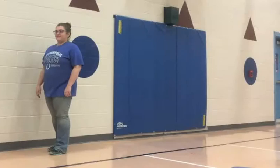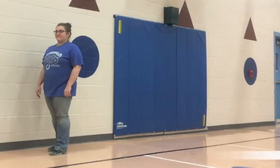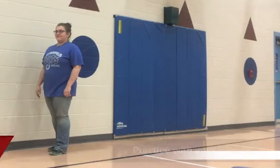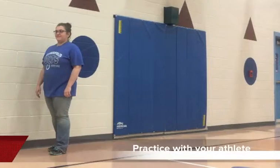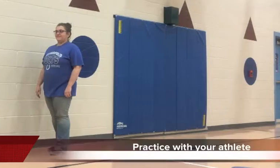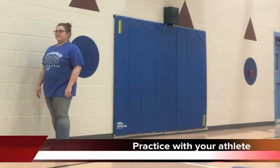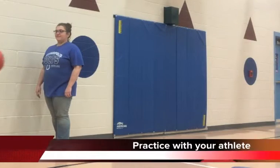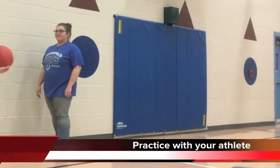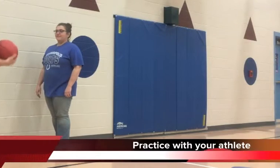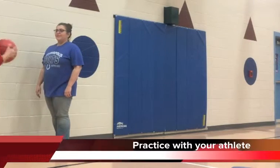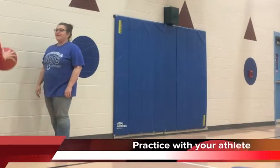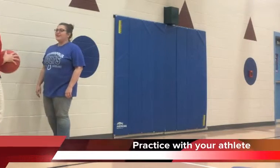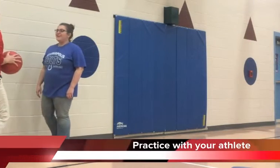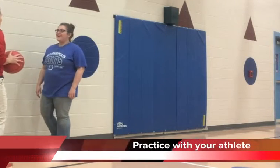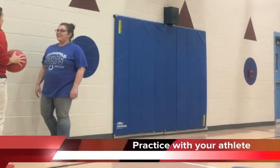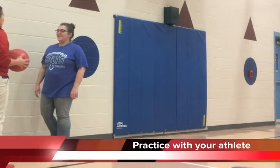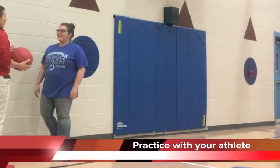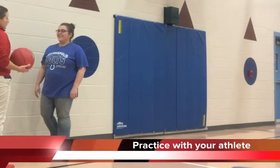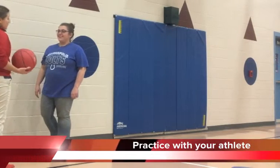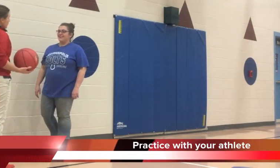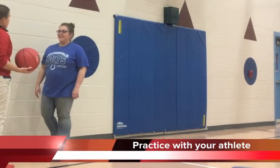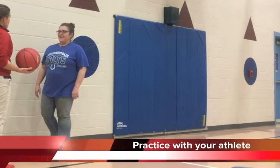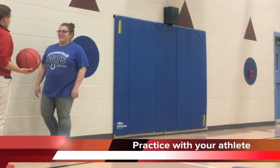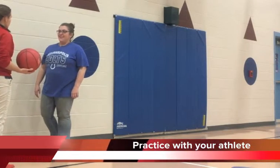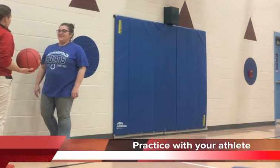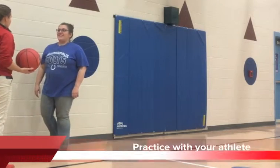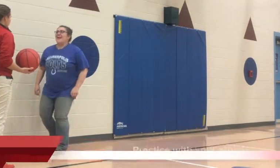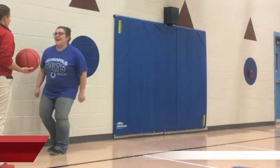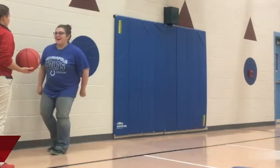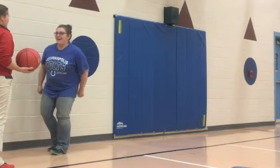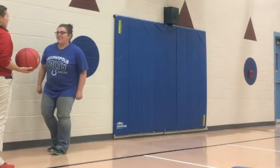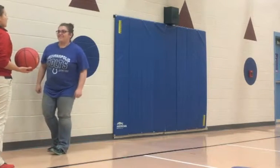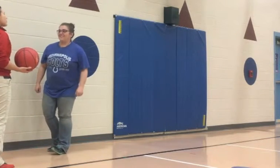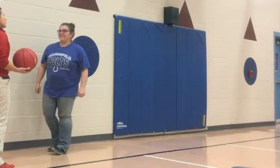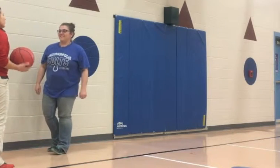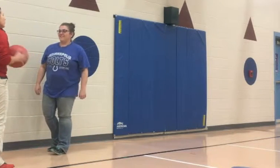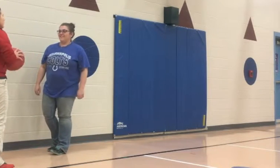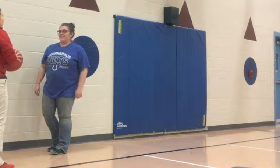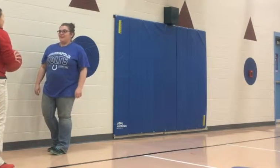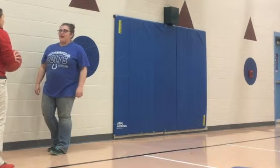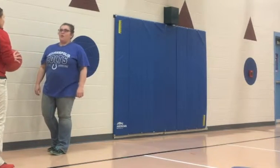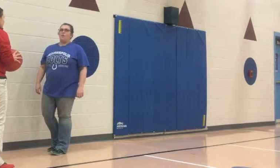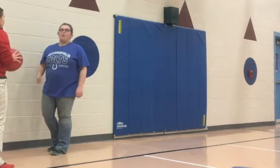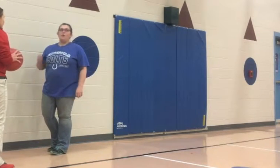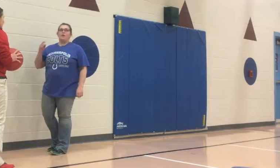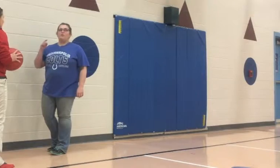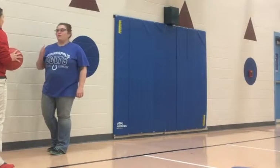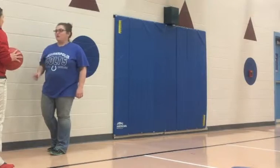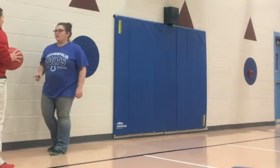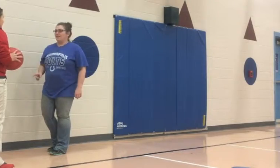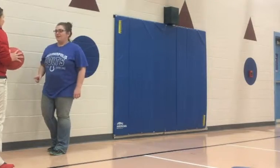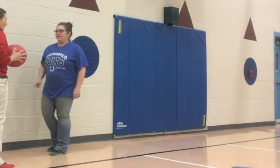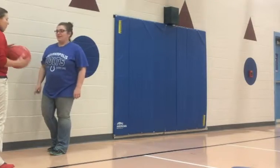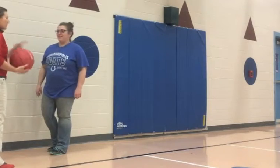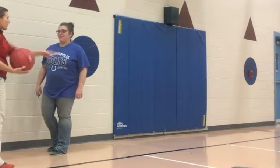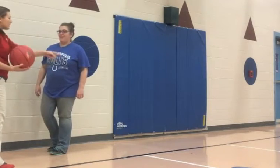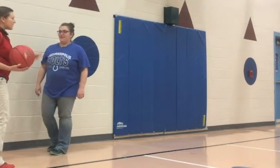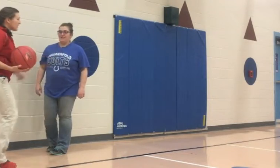Hey Laura, how are you doing today? Good. Good. Are you ready to do a little bit of basketball? Yeah. All right, what are you working for today? I want to work for music. All right, go ahead and stand on